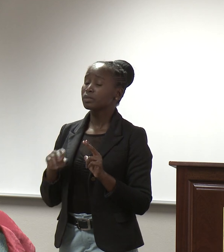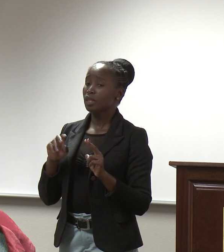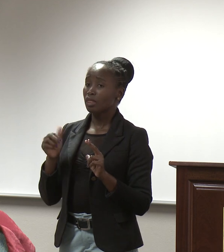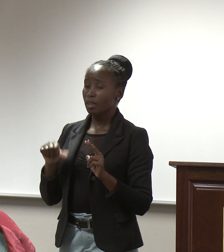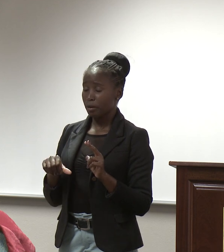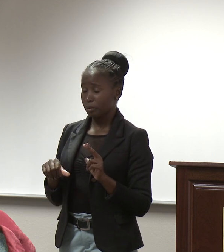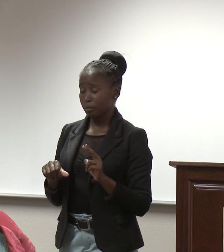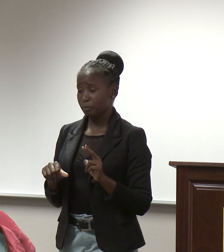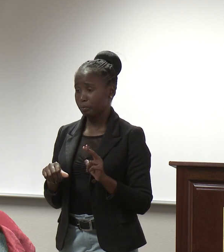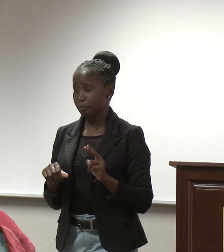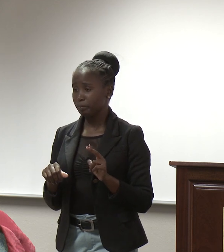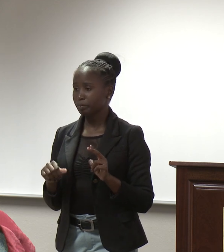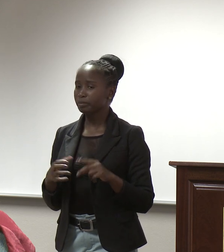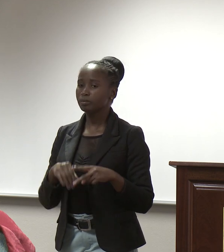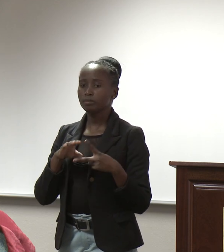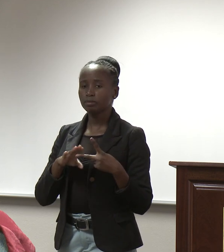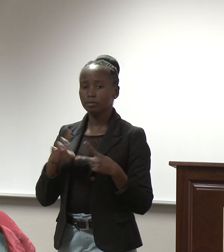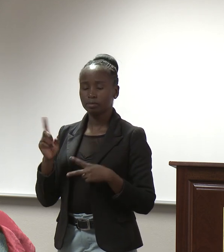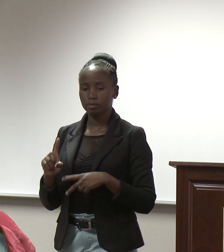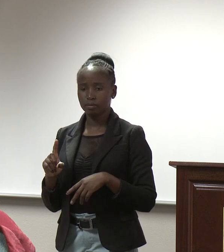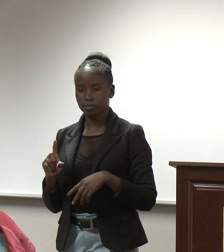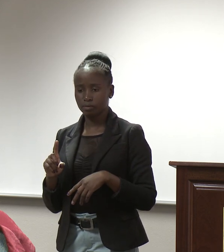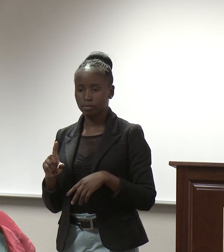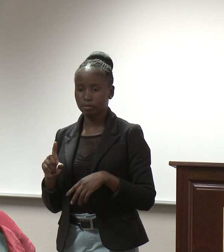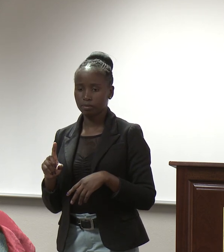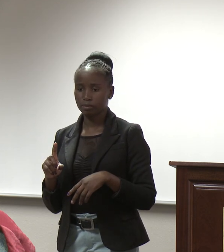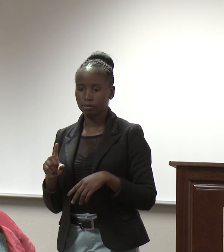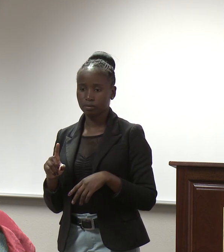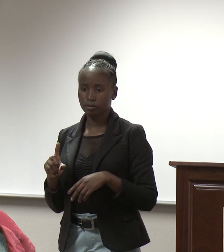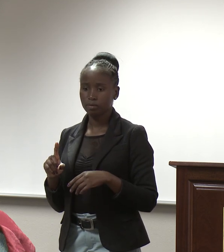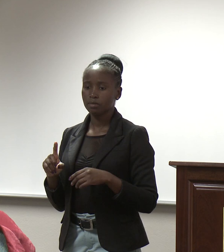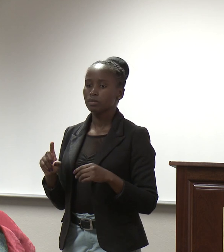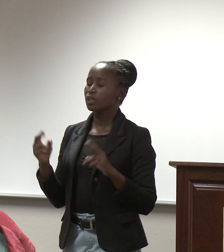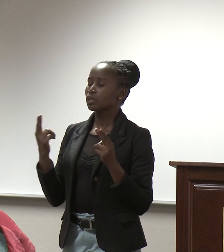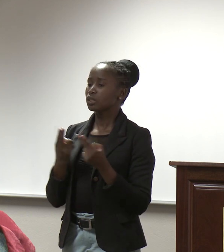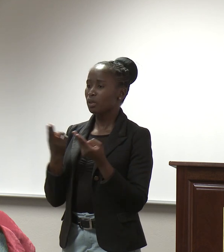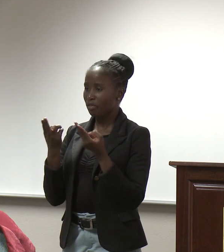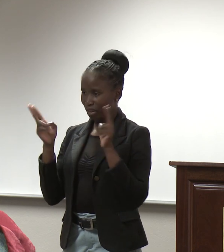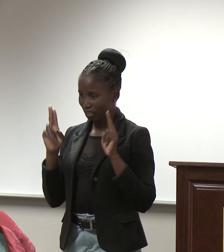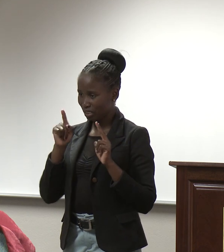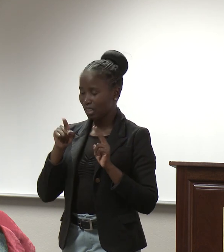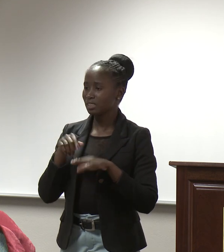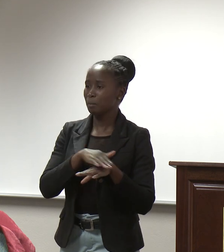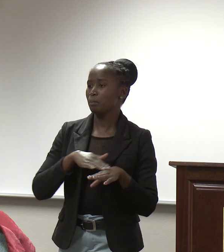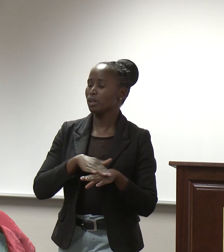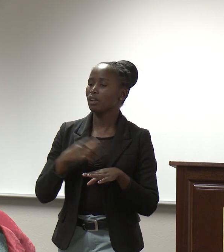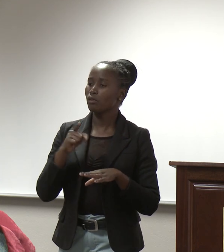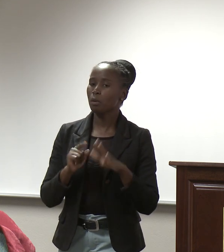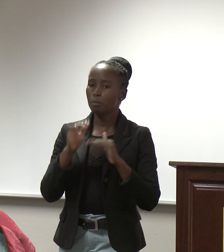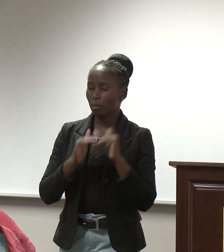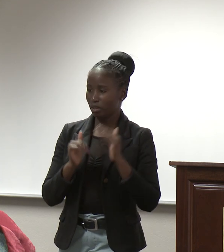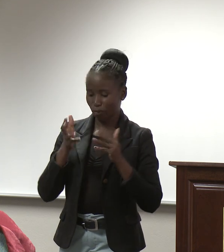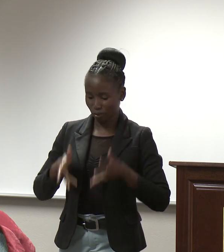one is that the universities were also the basis for the building of the project of a